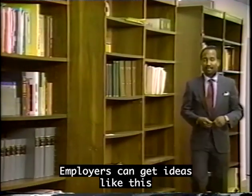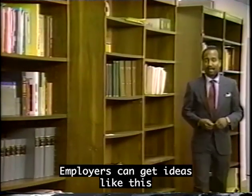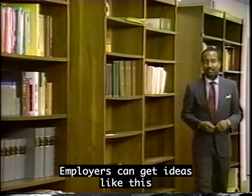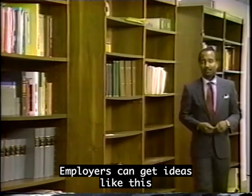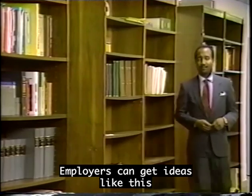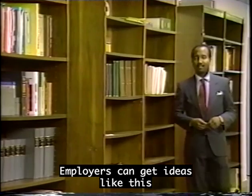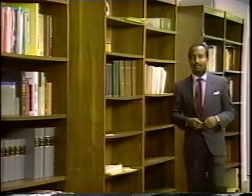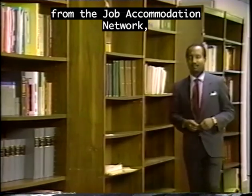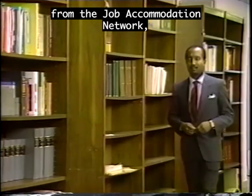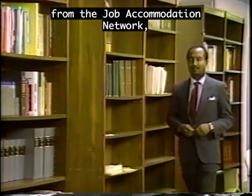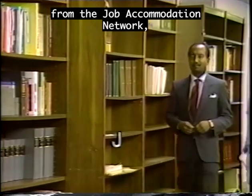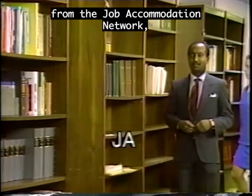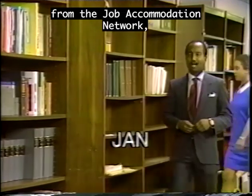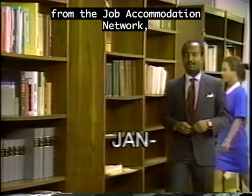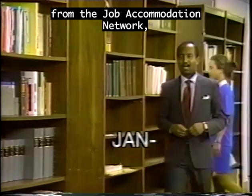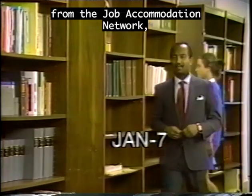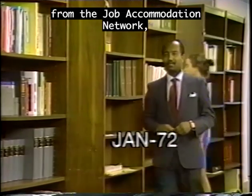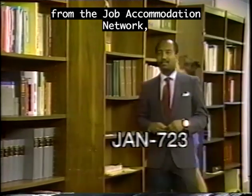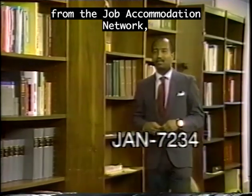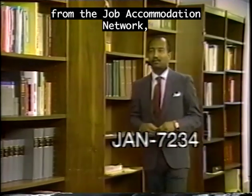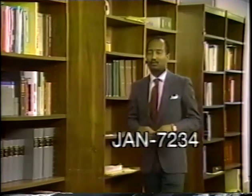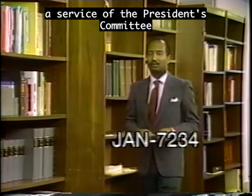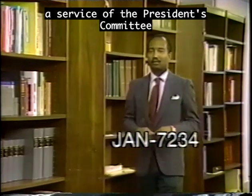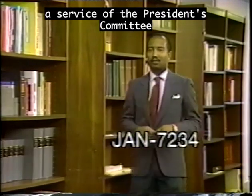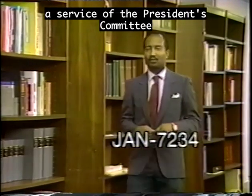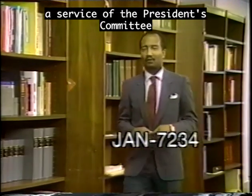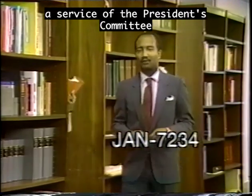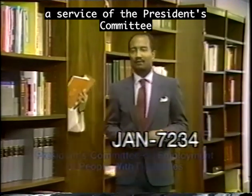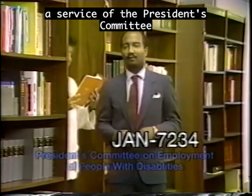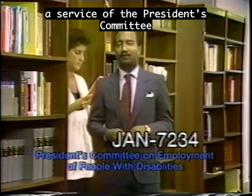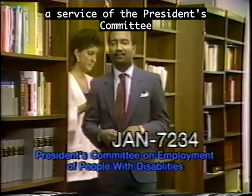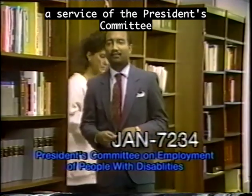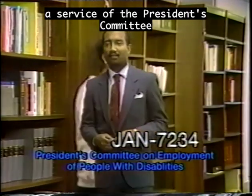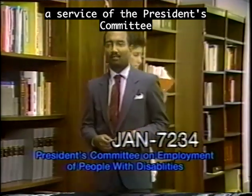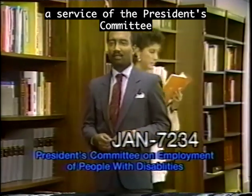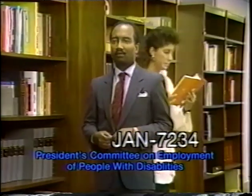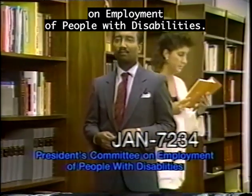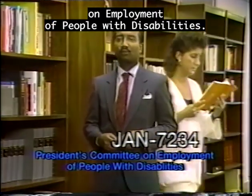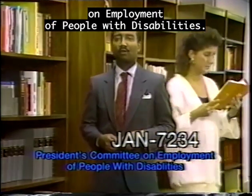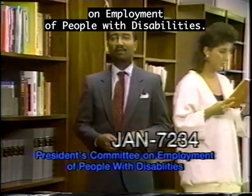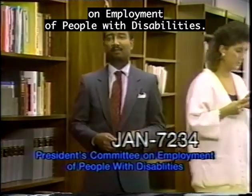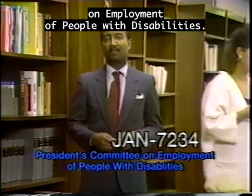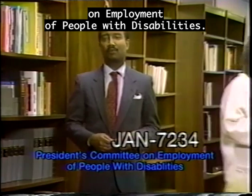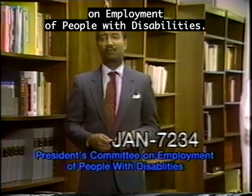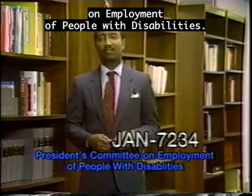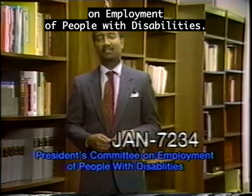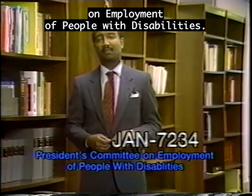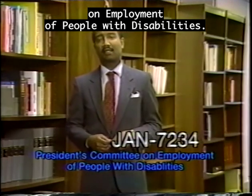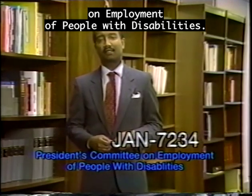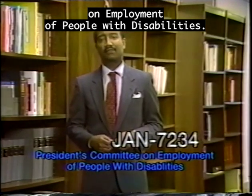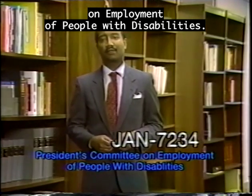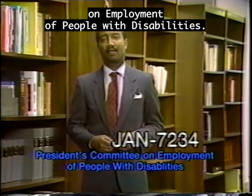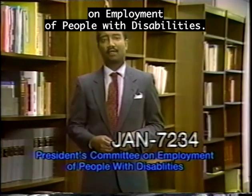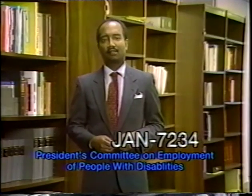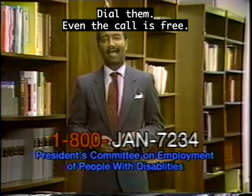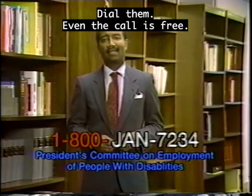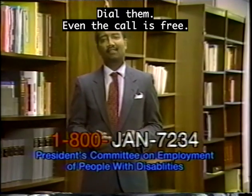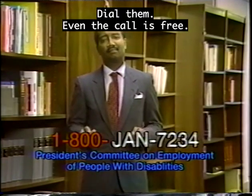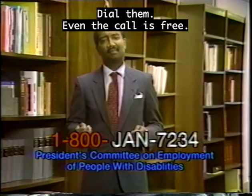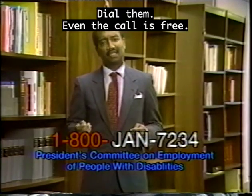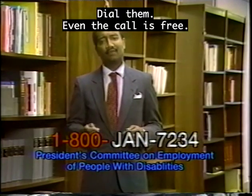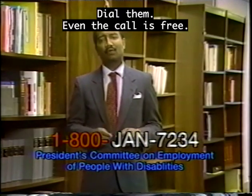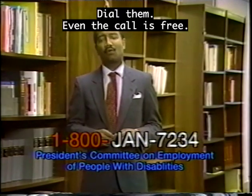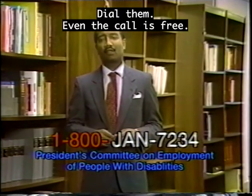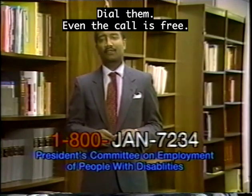employers can get ideas like this from the Job Accommodation Network, a service of the President's Committee on Employment of People with Disabilities.